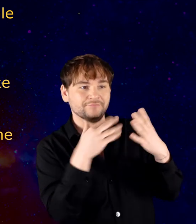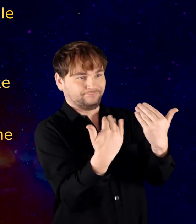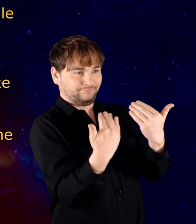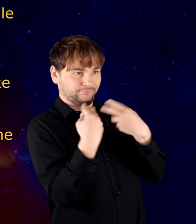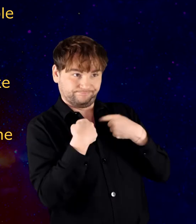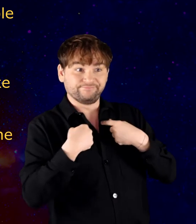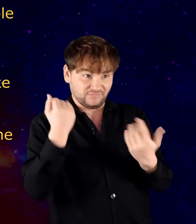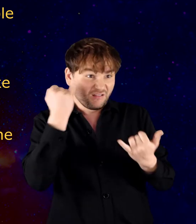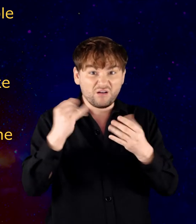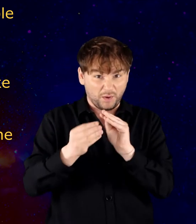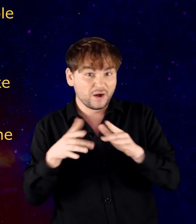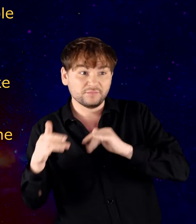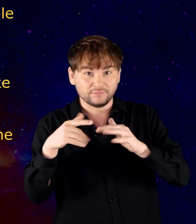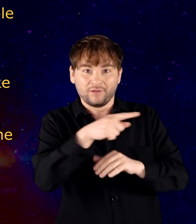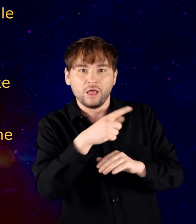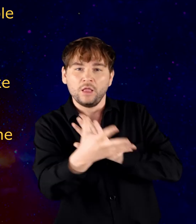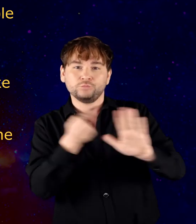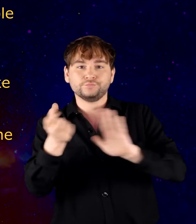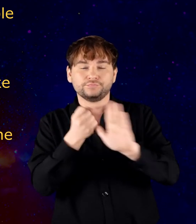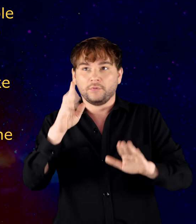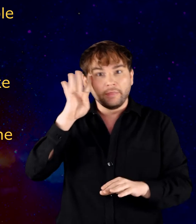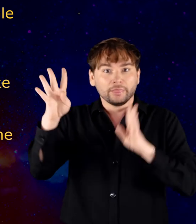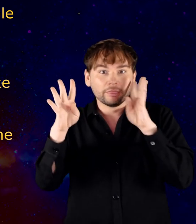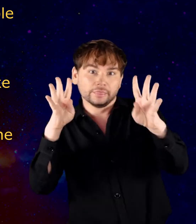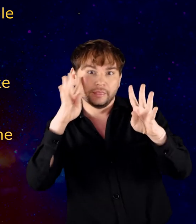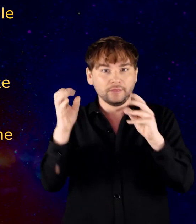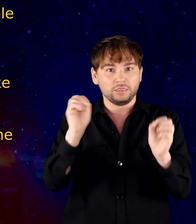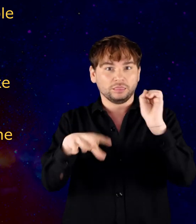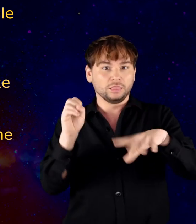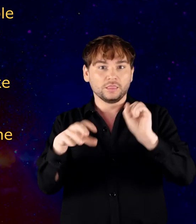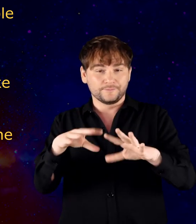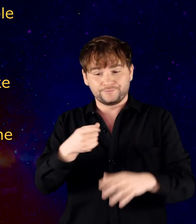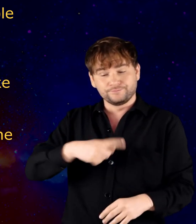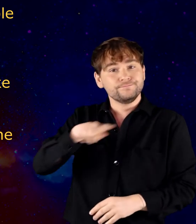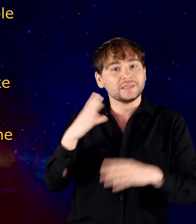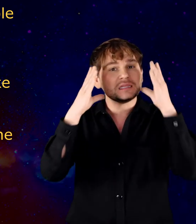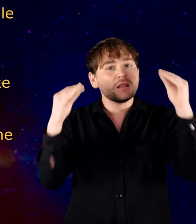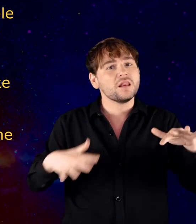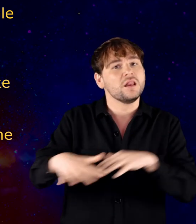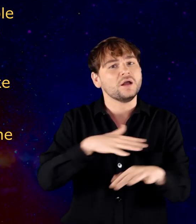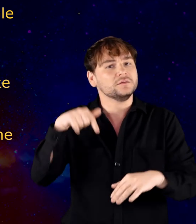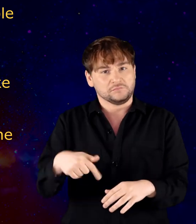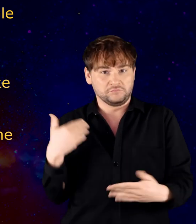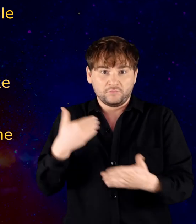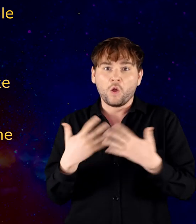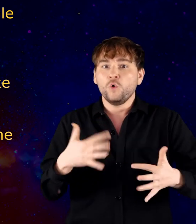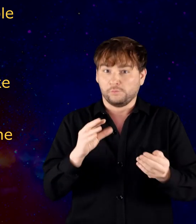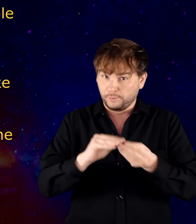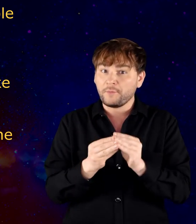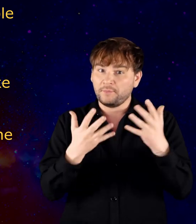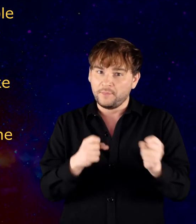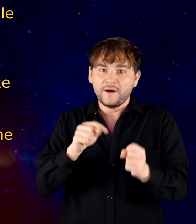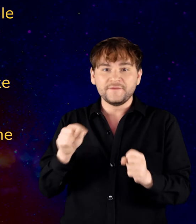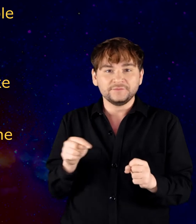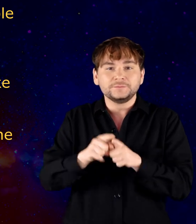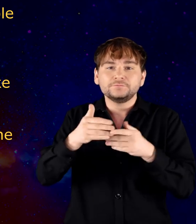wild theories immediately come out. We had a big problem here in the Netherlands. It only lasted for a few